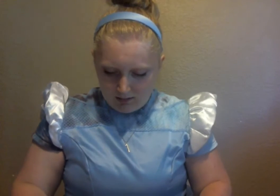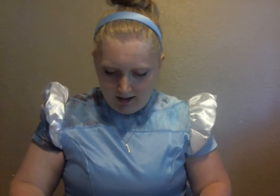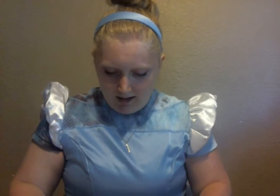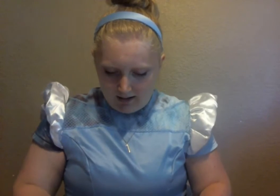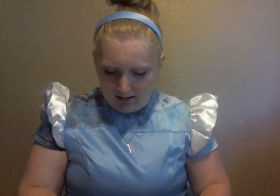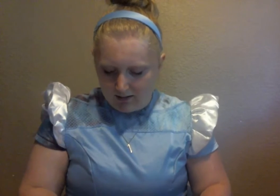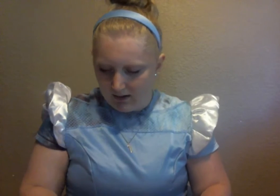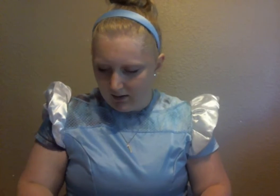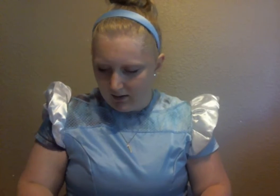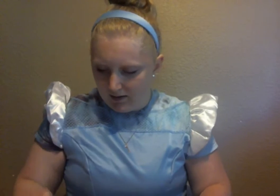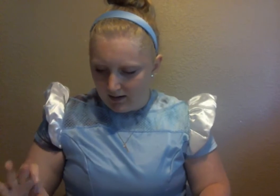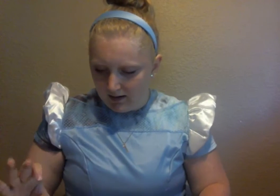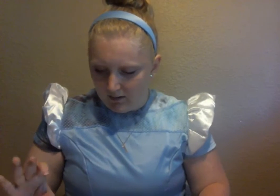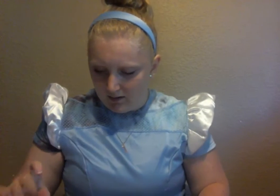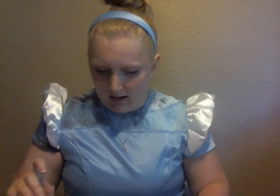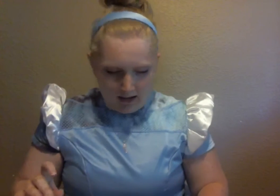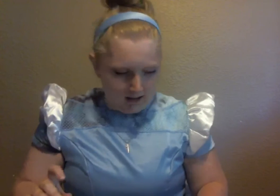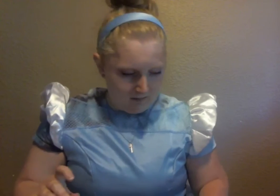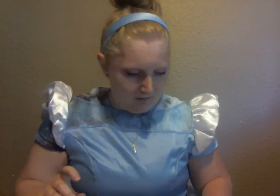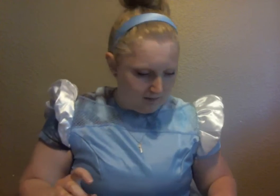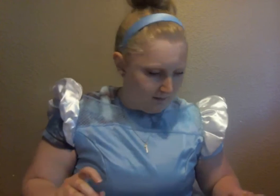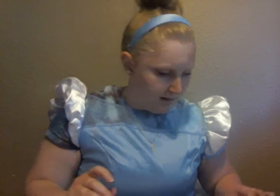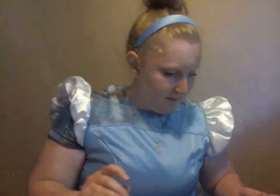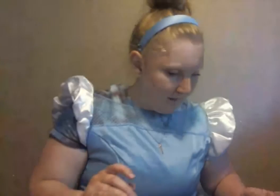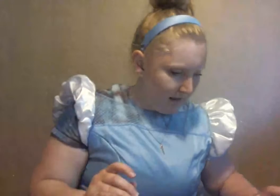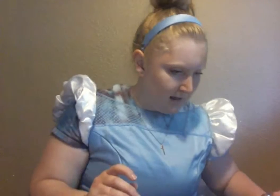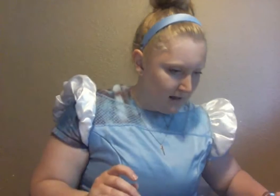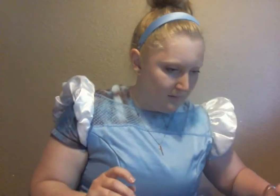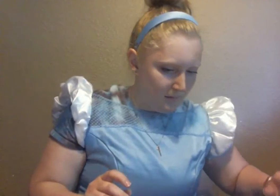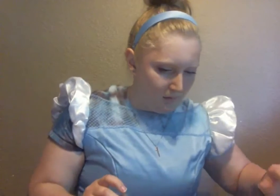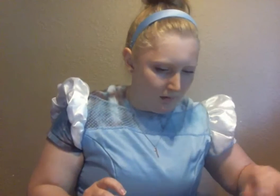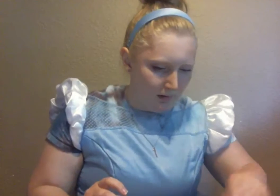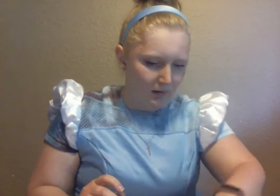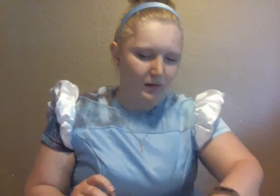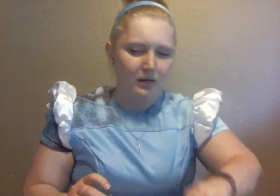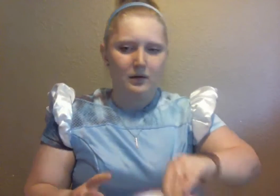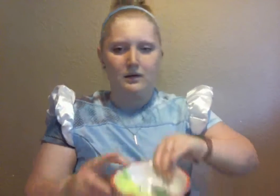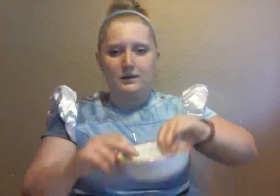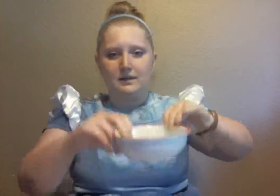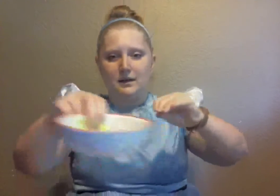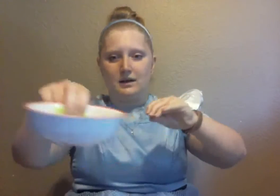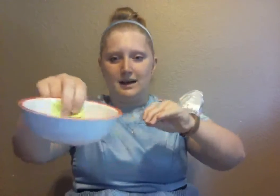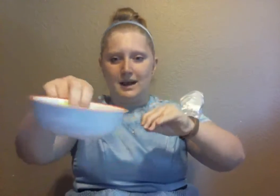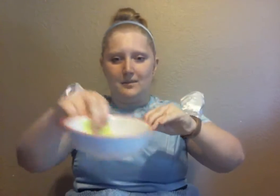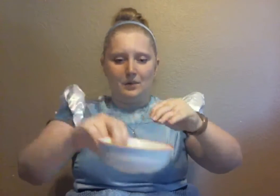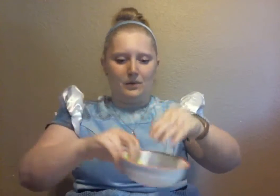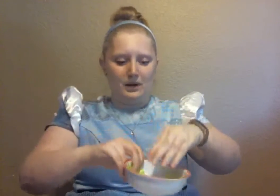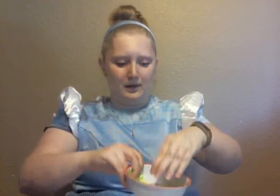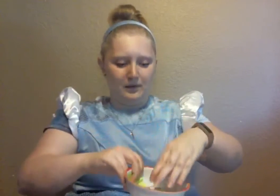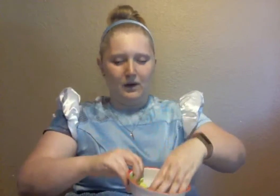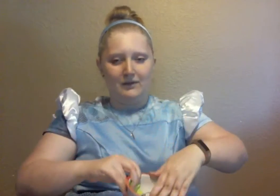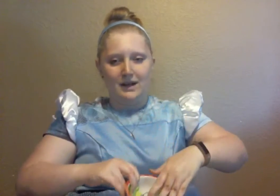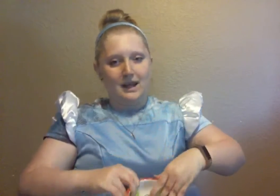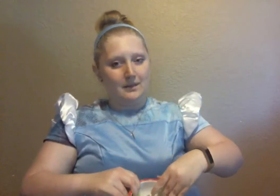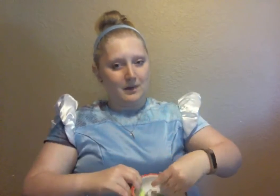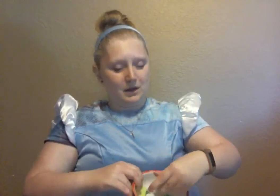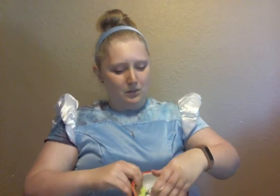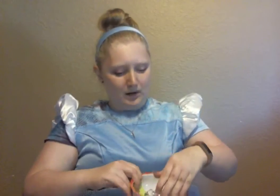Okay, and then we need another name. So I need my name bowl. This is our name bowl. If you have a name that you want me